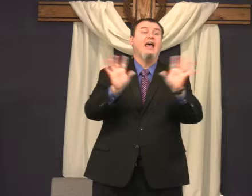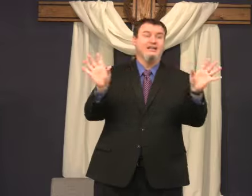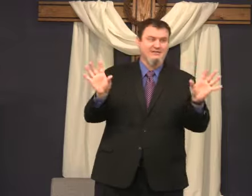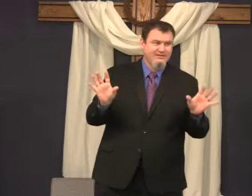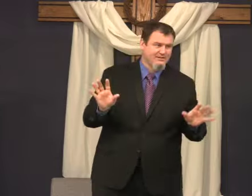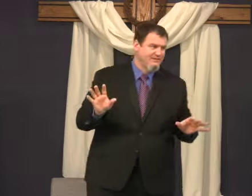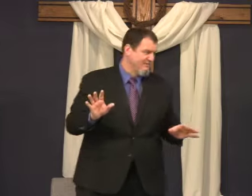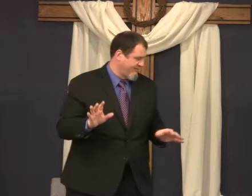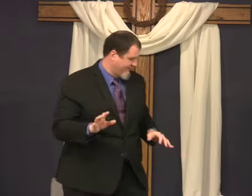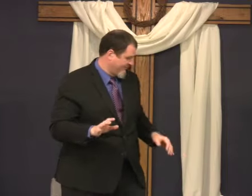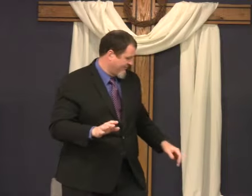the light.